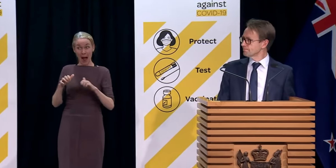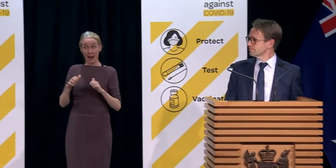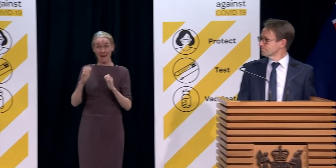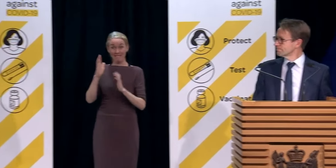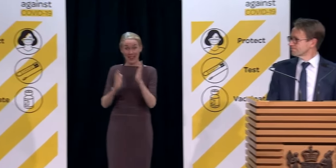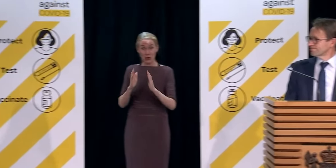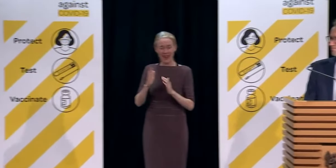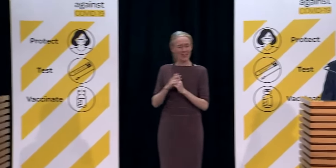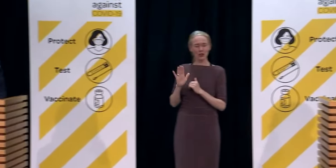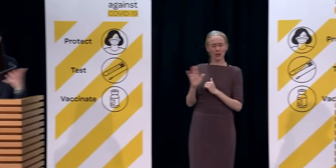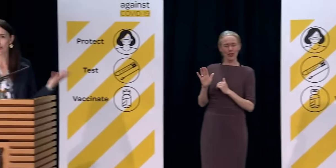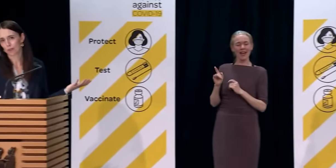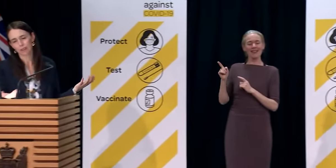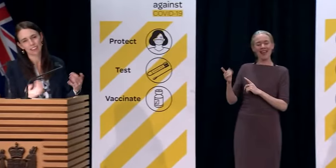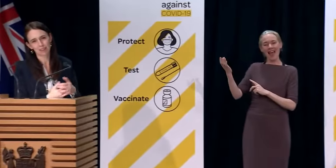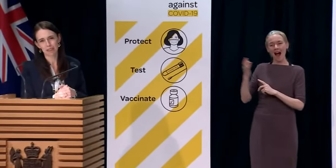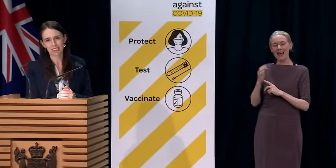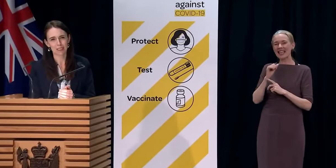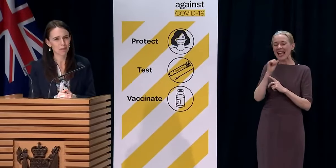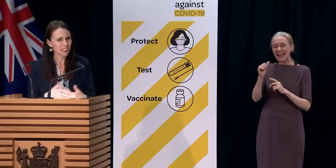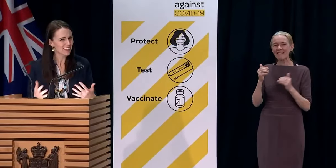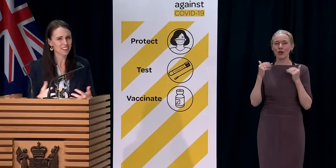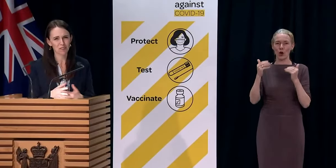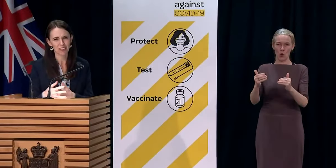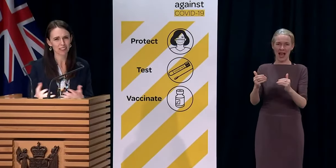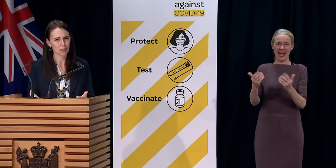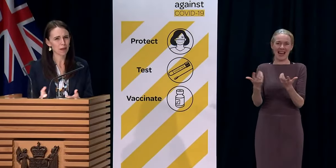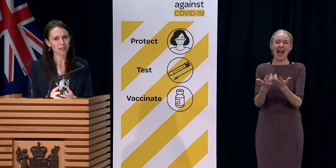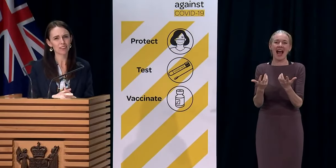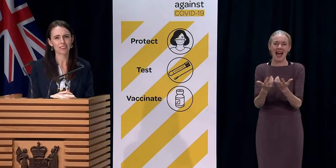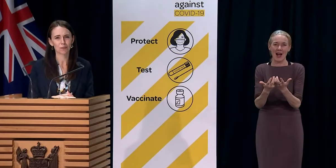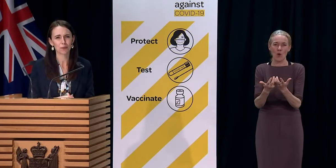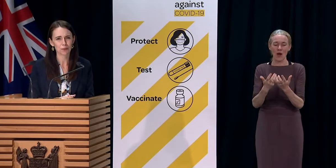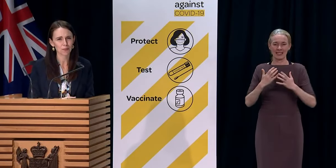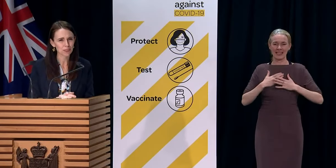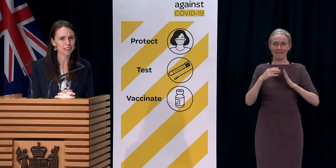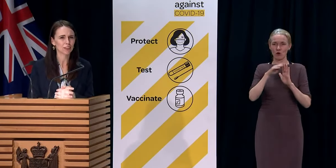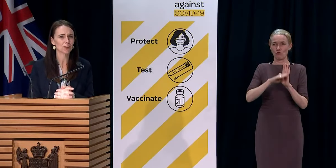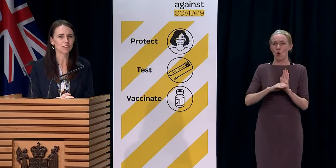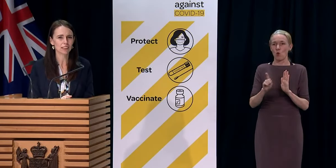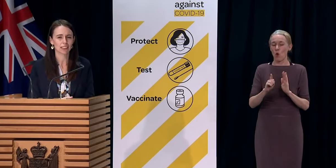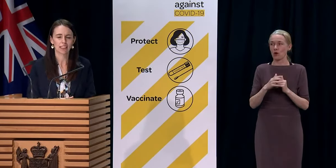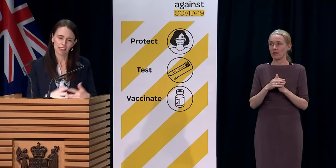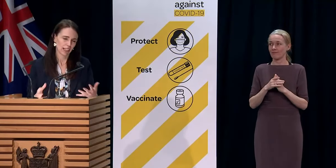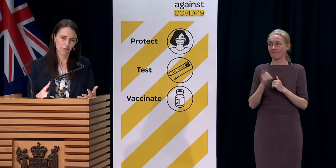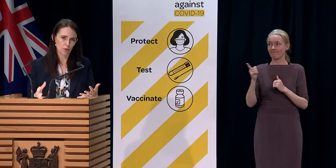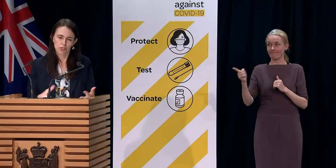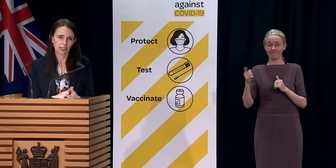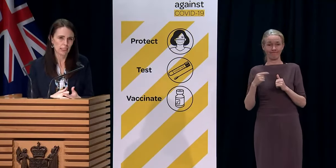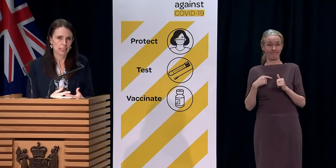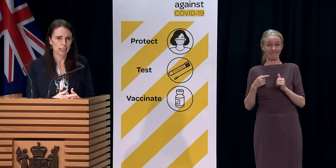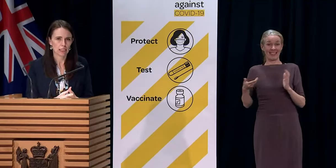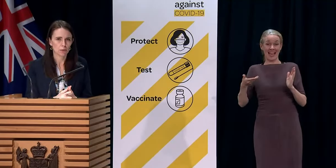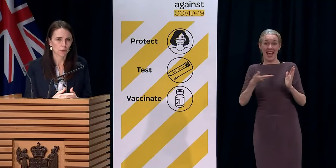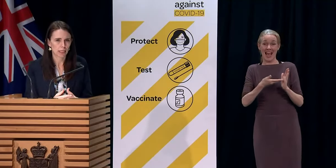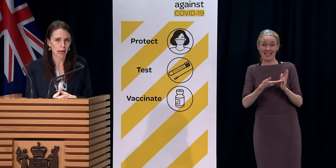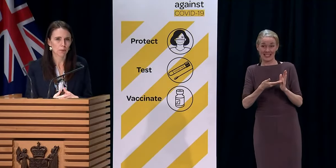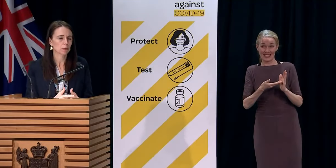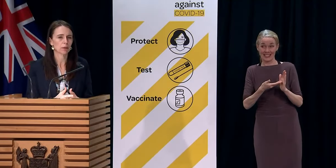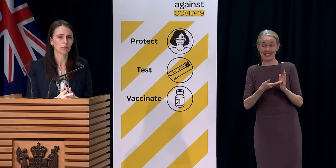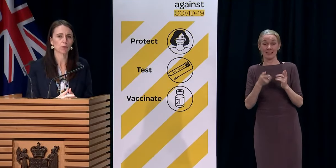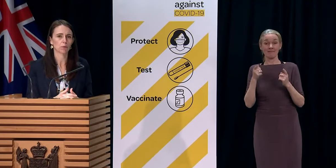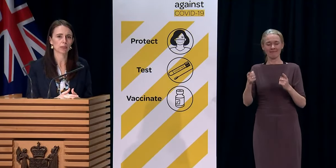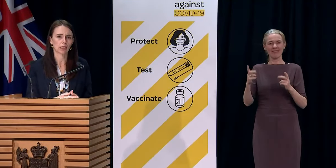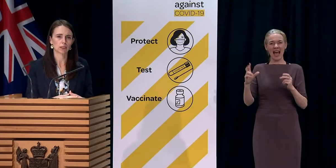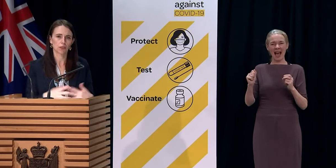Ultimately, to be fair to Dr. Bloomfield, ultimately the Business Committee has it within their power to work through these issues. Unfortunately, consensus wasn't